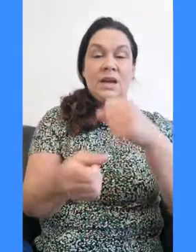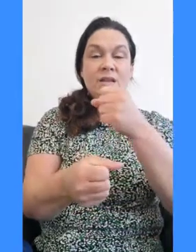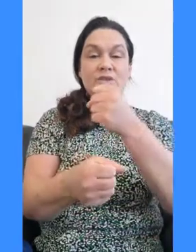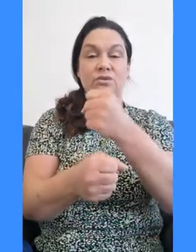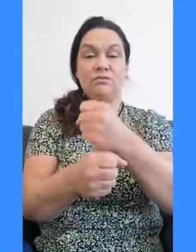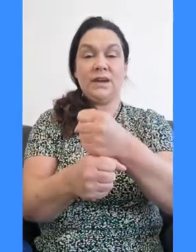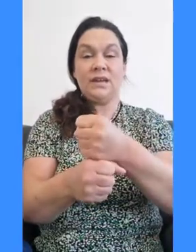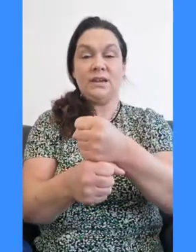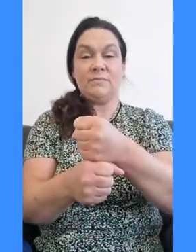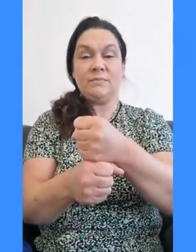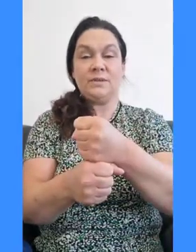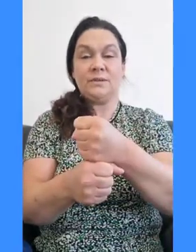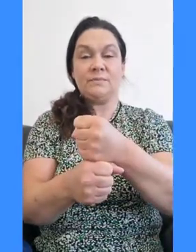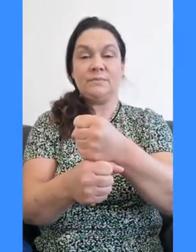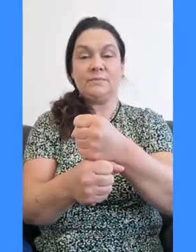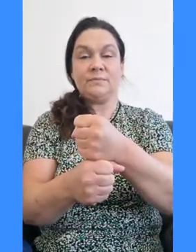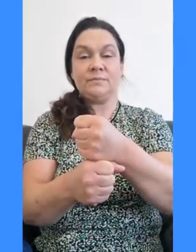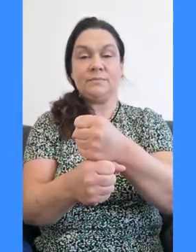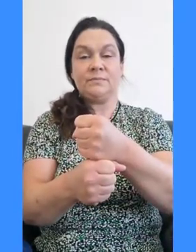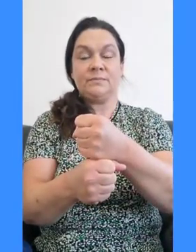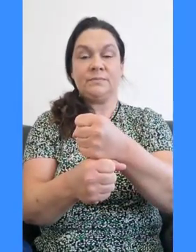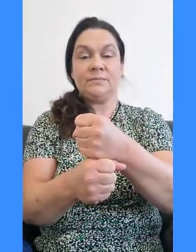and geraniums.